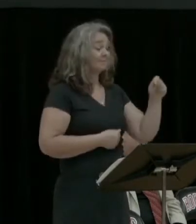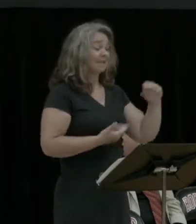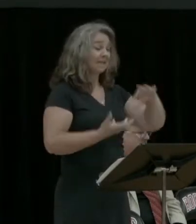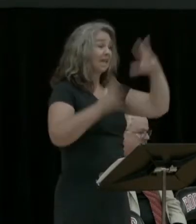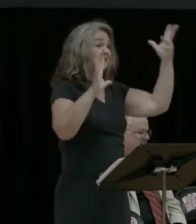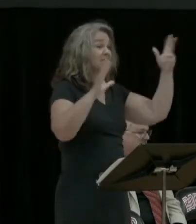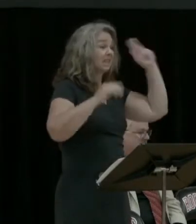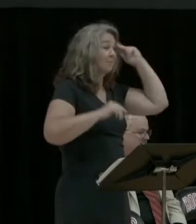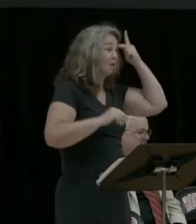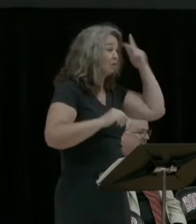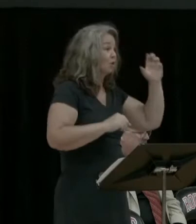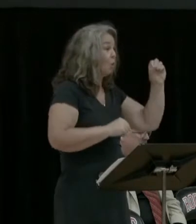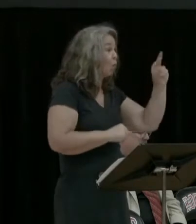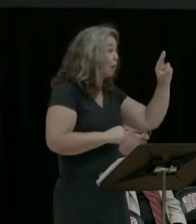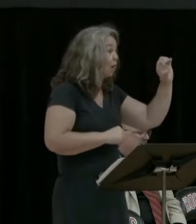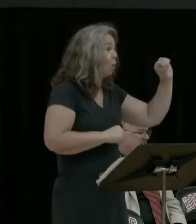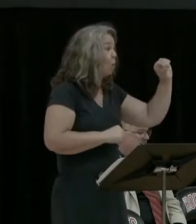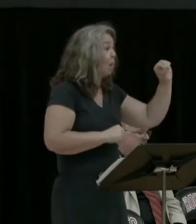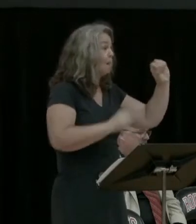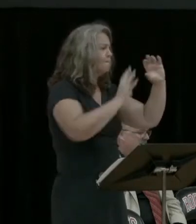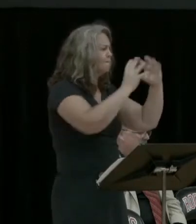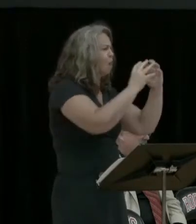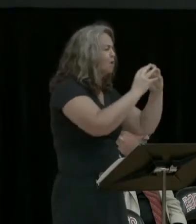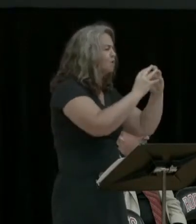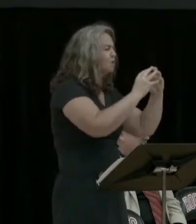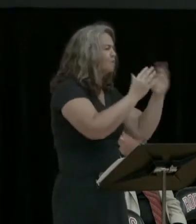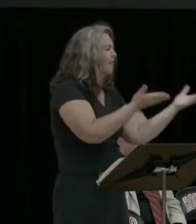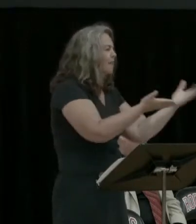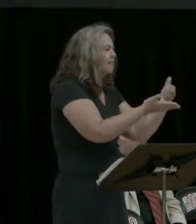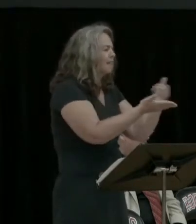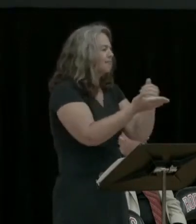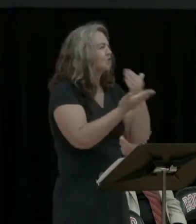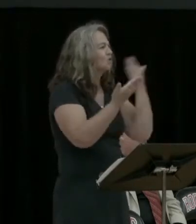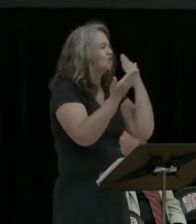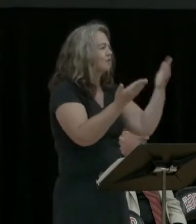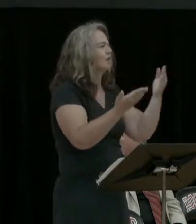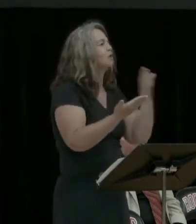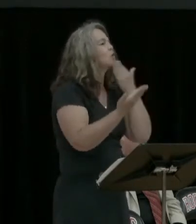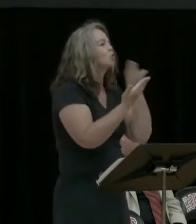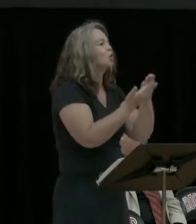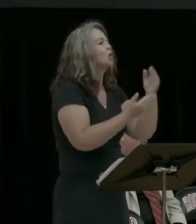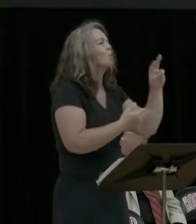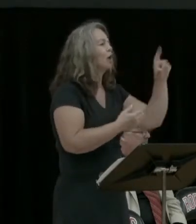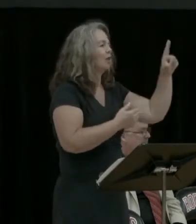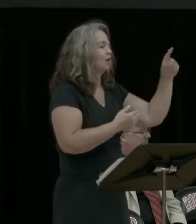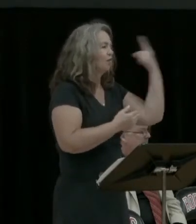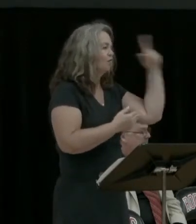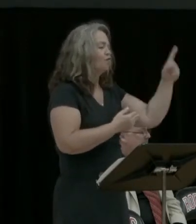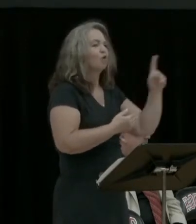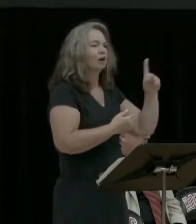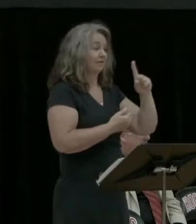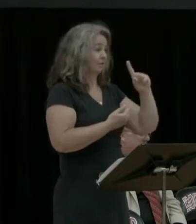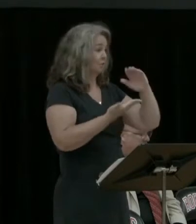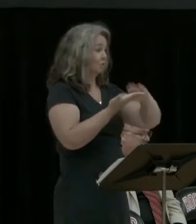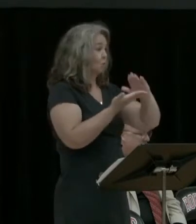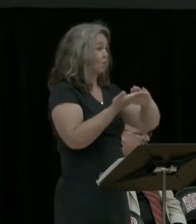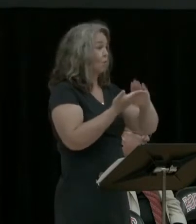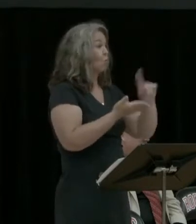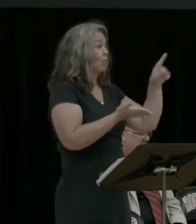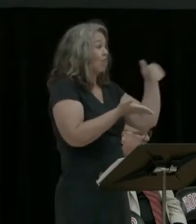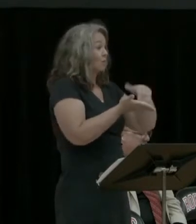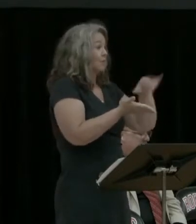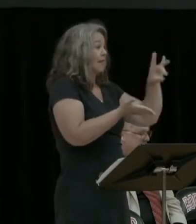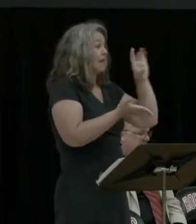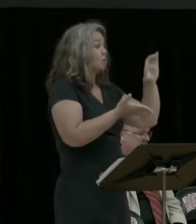the paranoia, the Oreo balls, the collective generosity and goodwill of an entire school community of 1,800 students